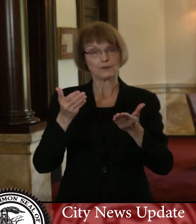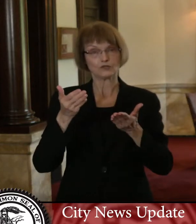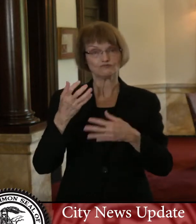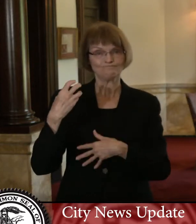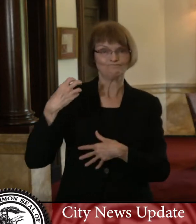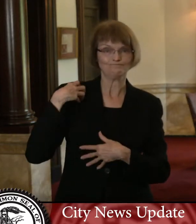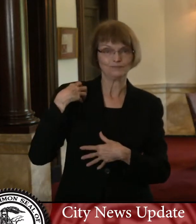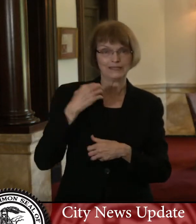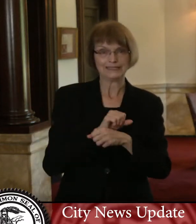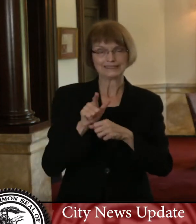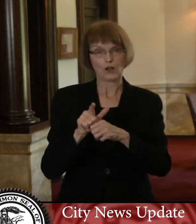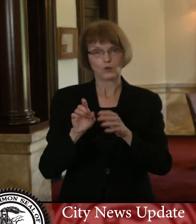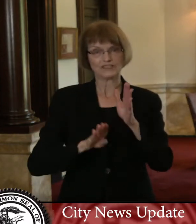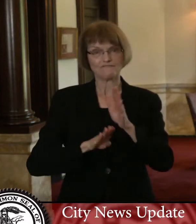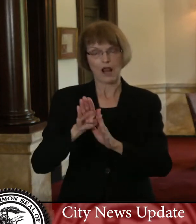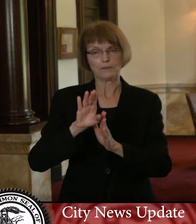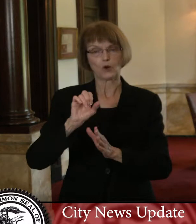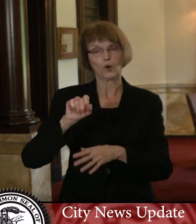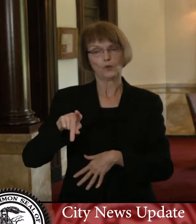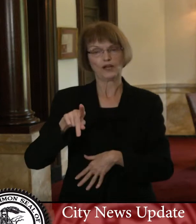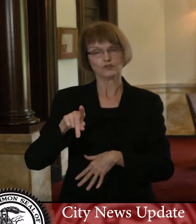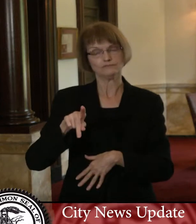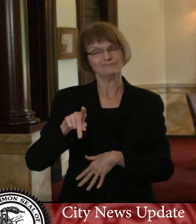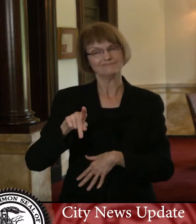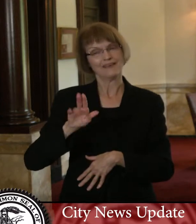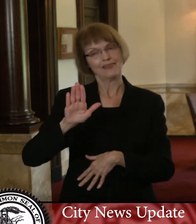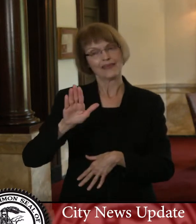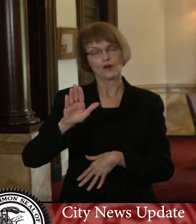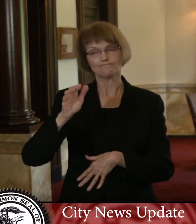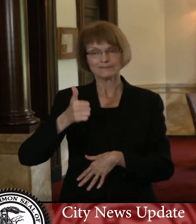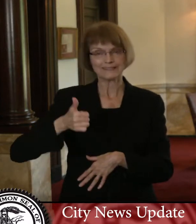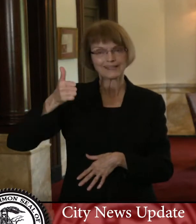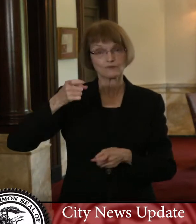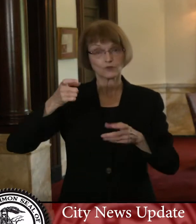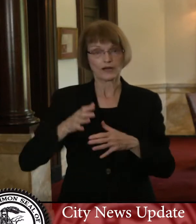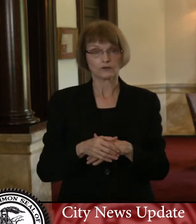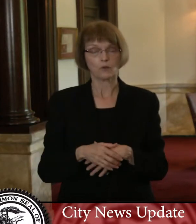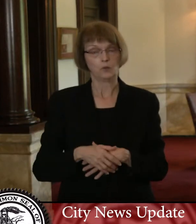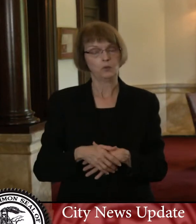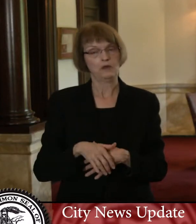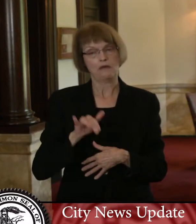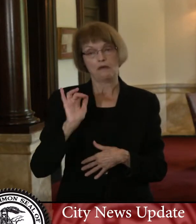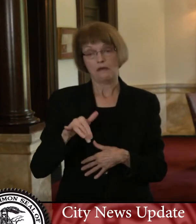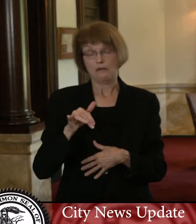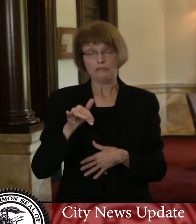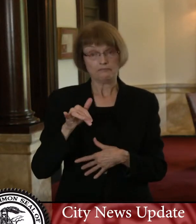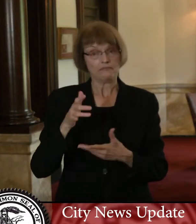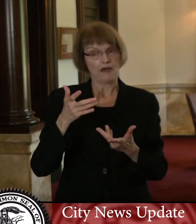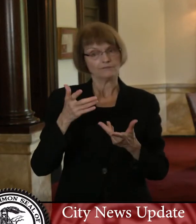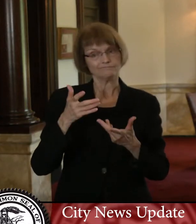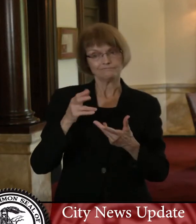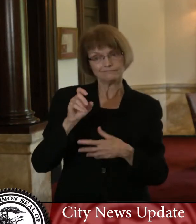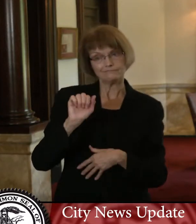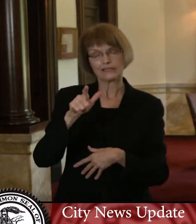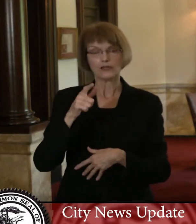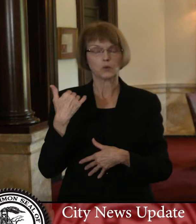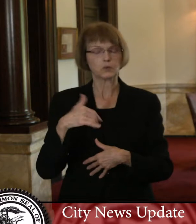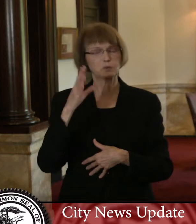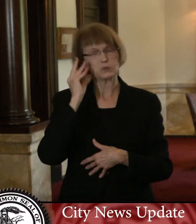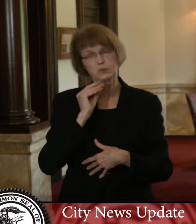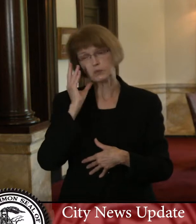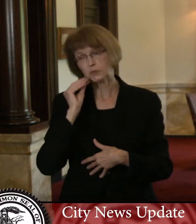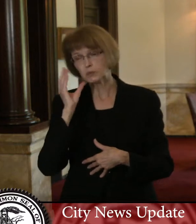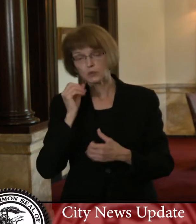Development Corporation as its executive director. Neil has a wealth of experience working to support our children and